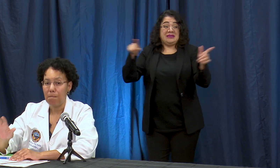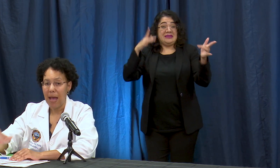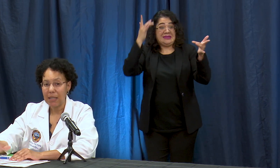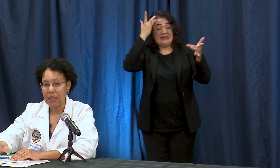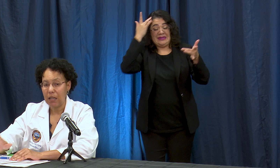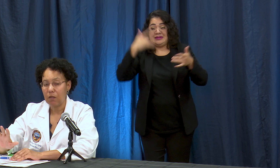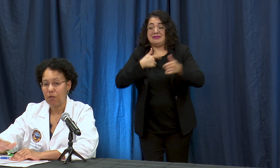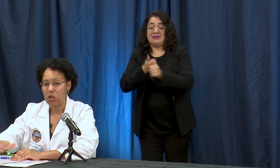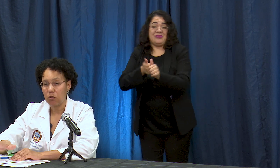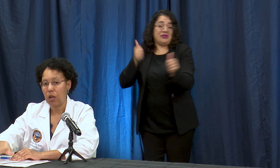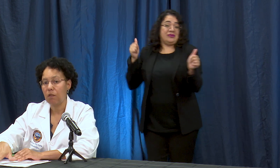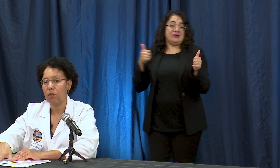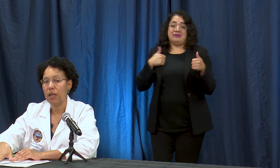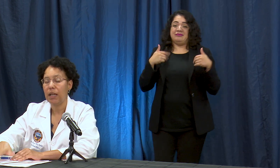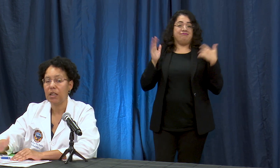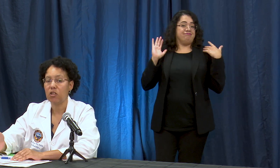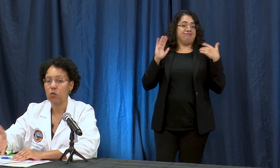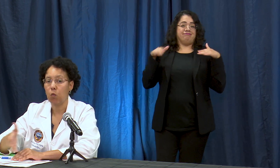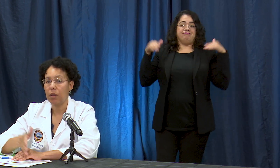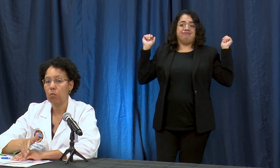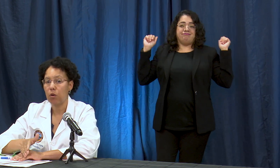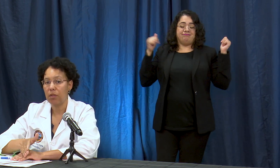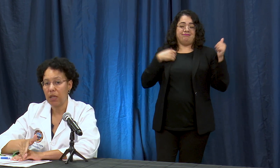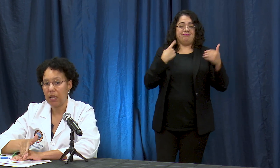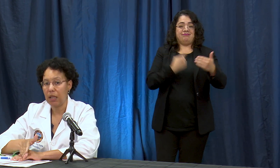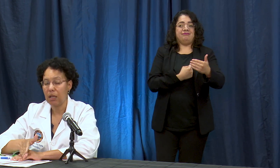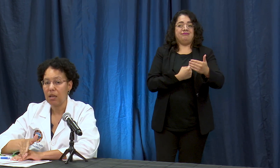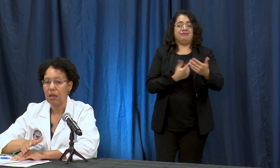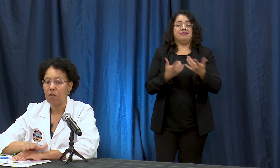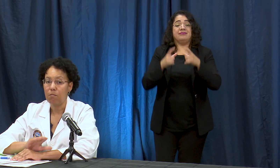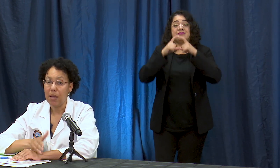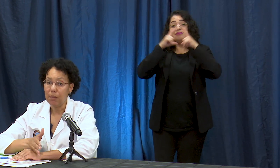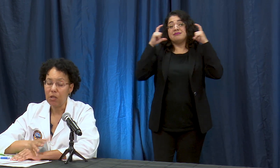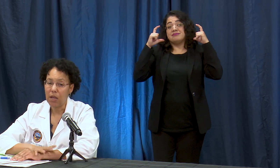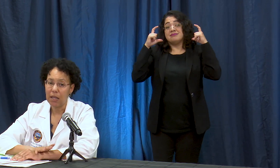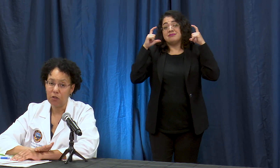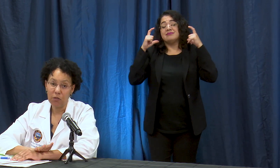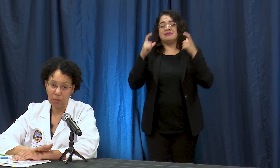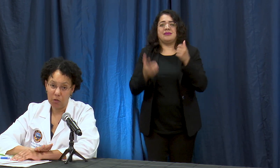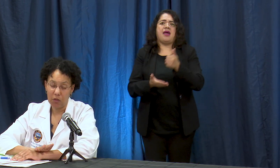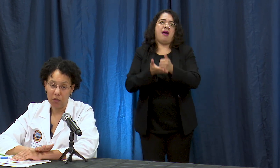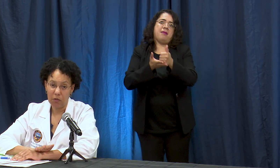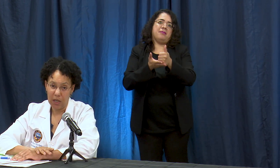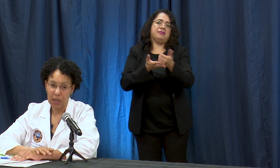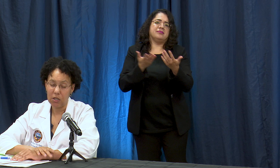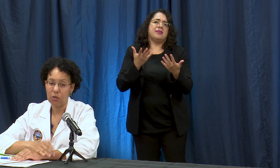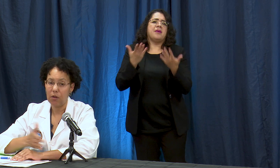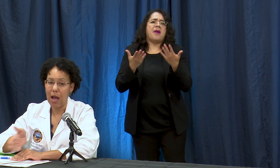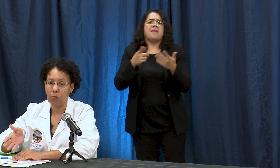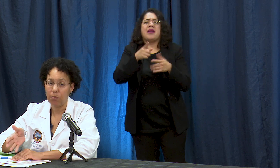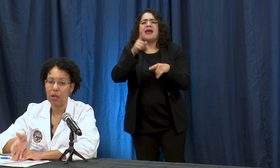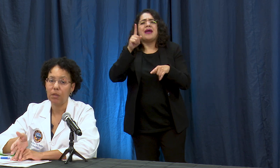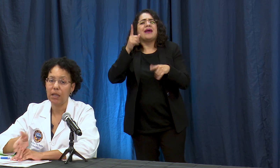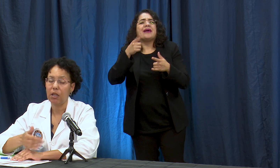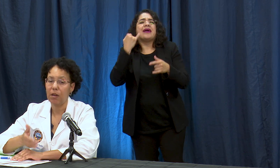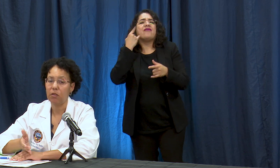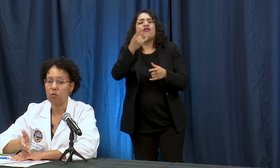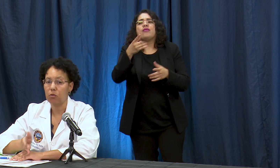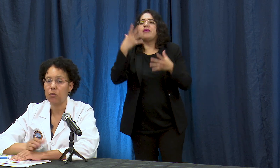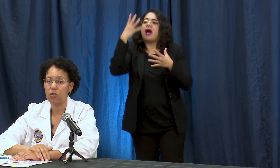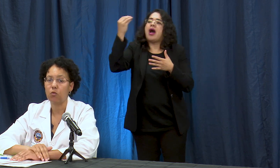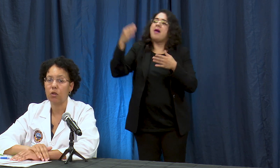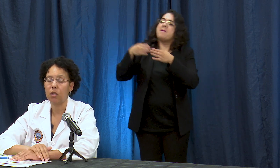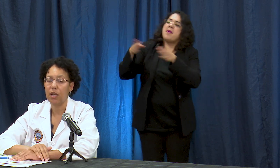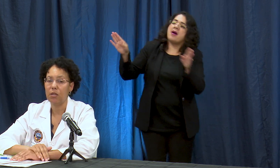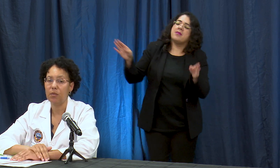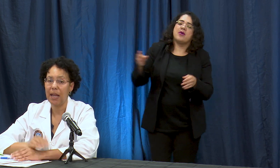The masking, the facial covering is just one more thing. If maybe you can't do some of those other things, so you're out in public, you're at the